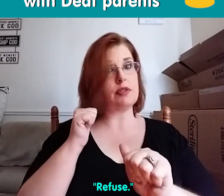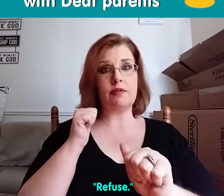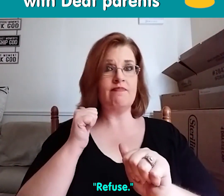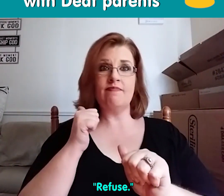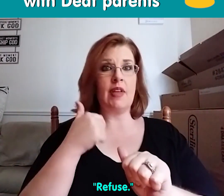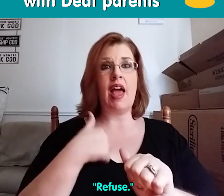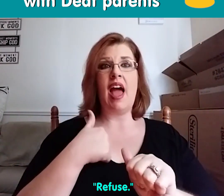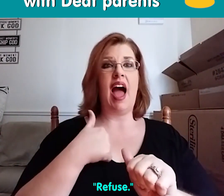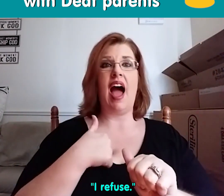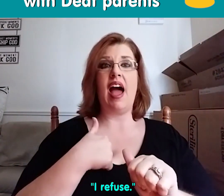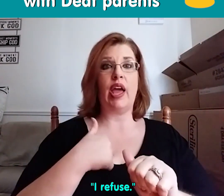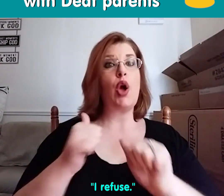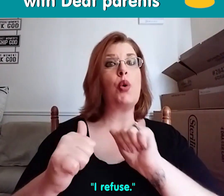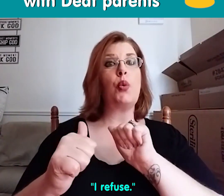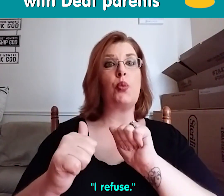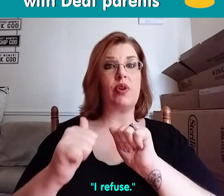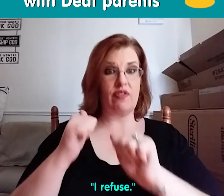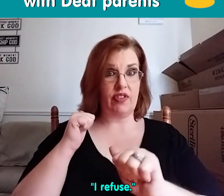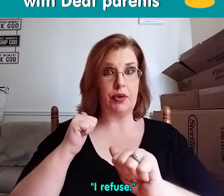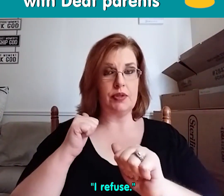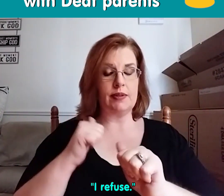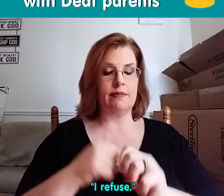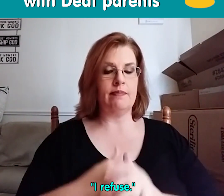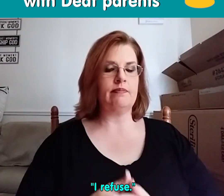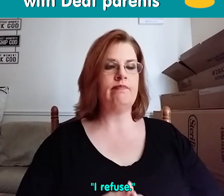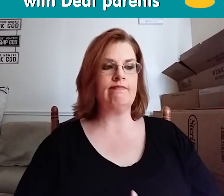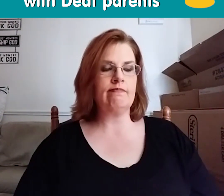Refuse. I refuse.